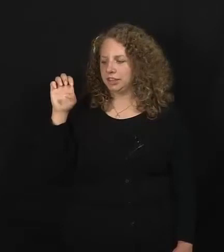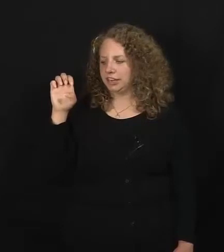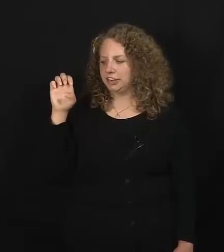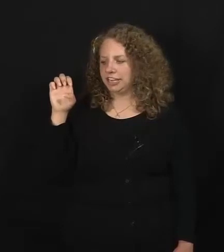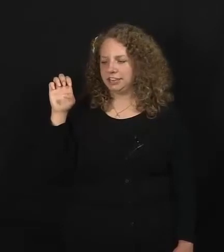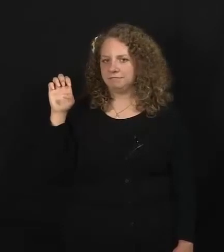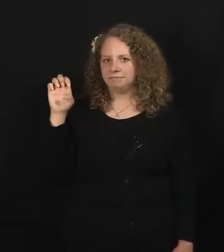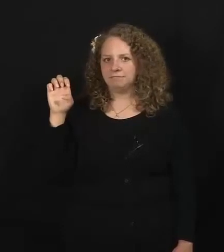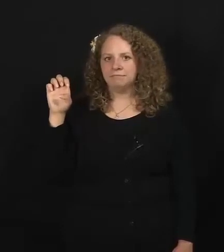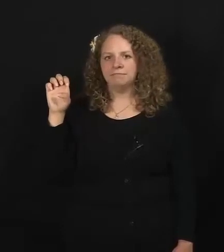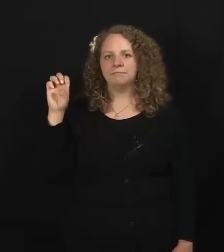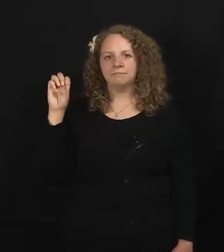letter E.